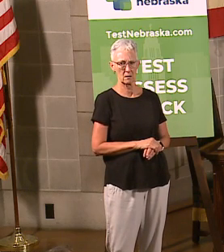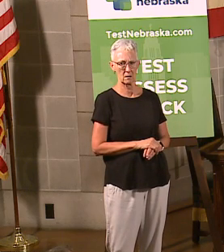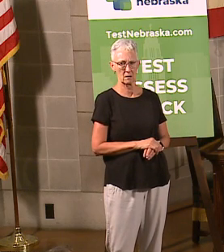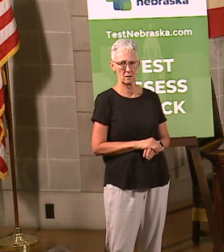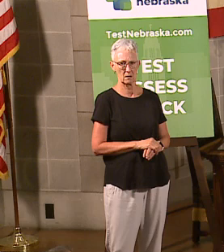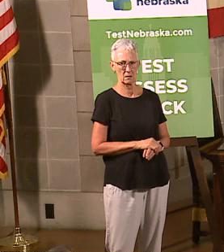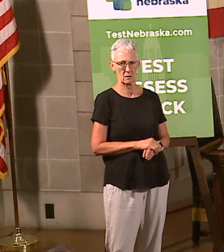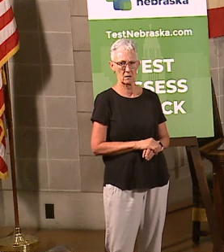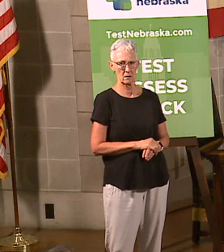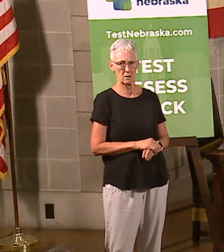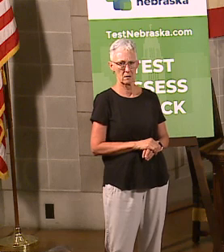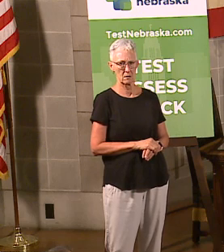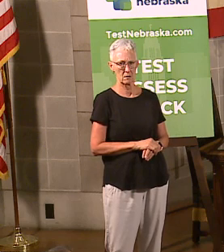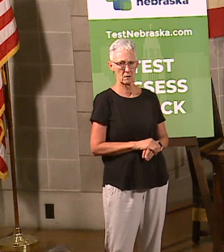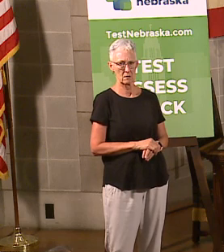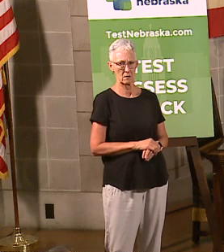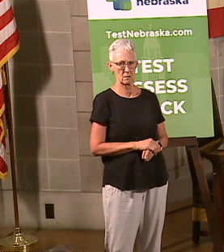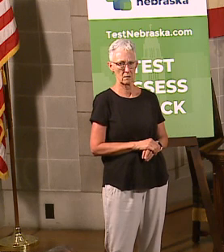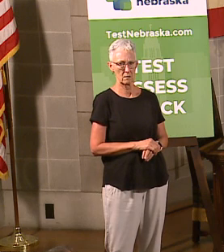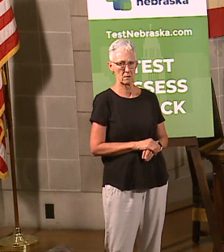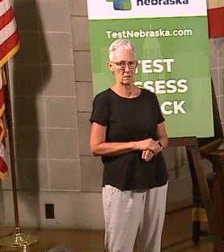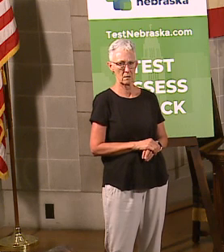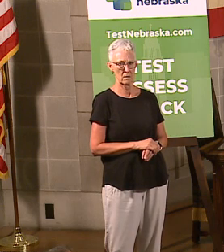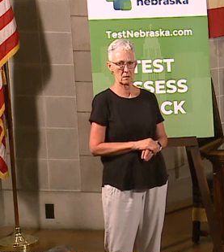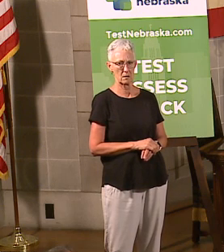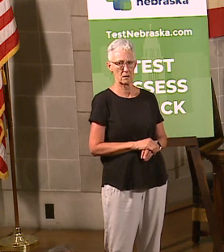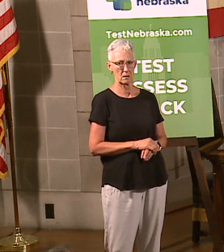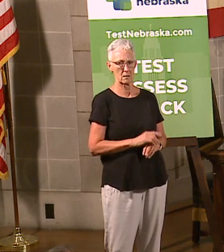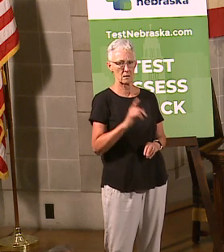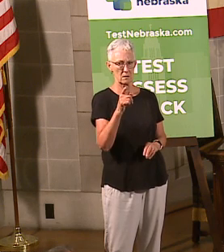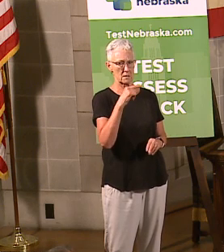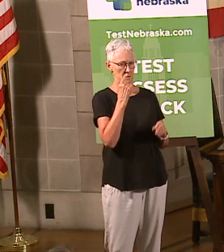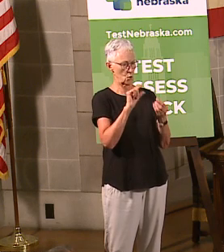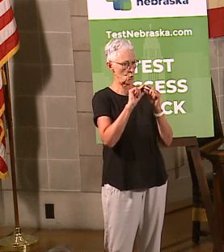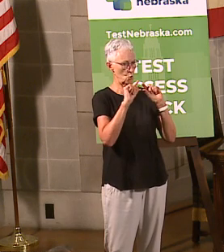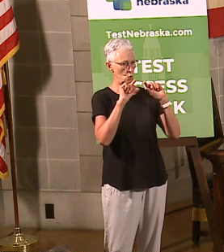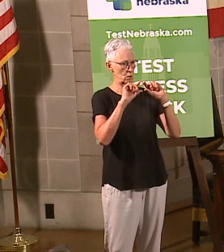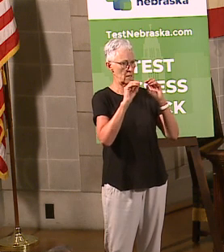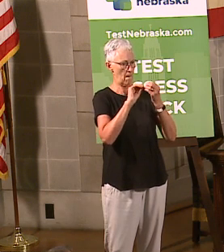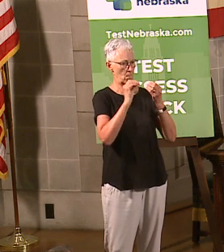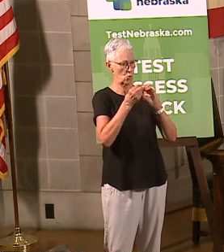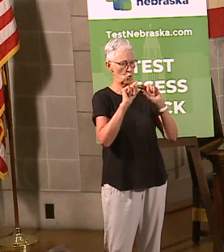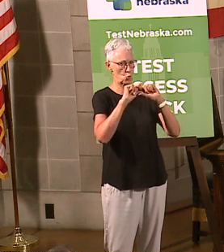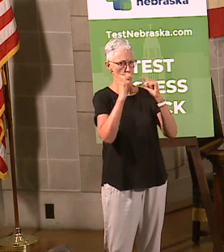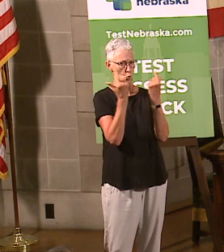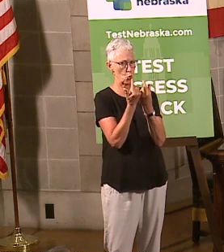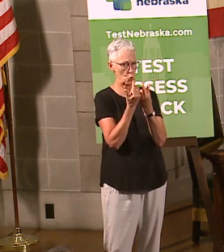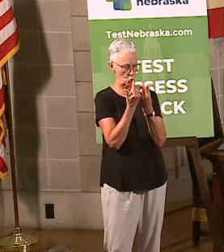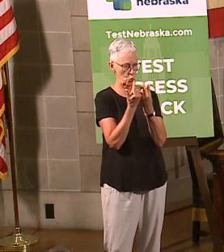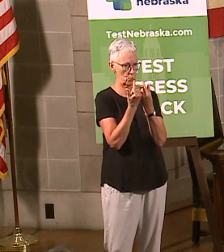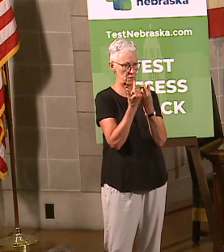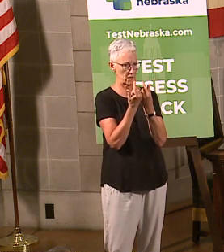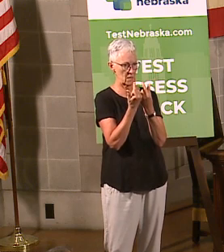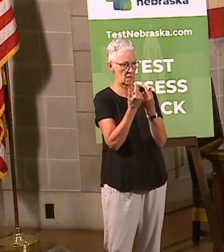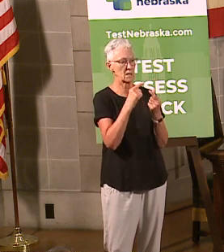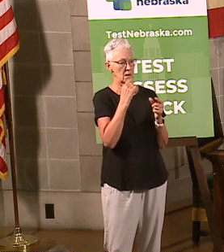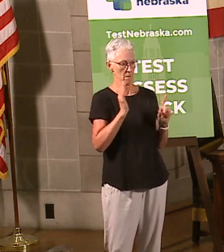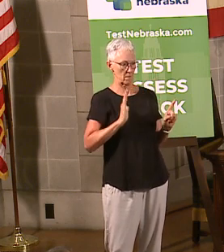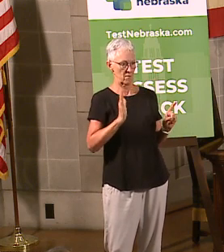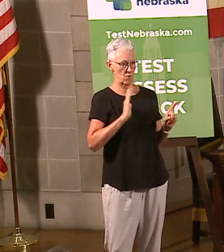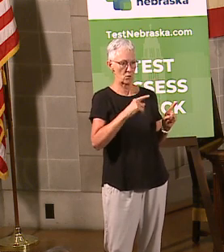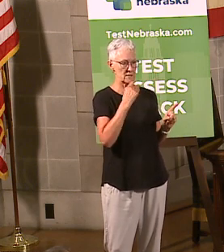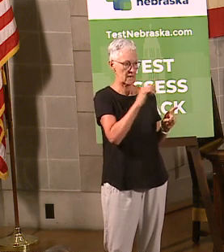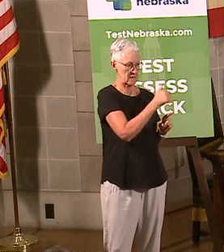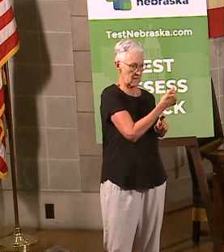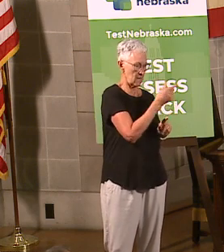it was 25, and is now, there's no number as long as you're within that occupancy percentage? Is that? Yeah, so Brendan's question was, it was 10 people,